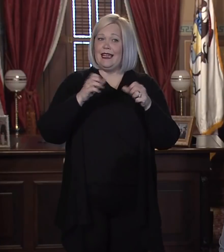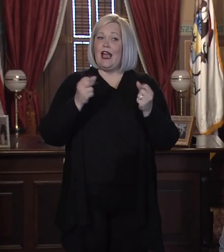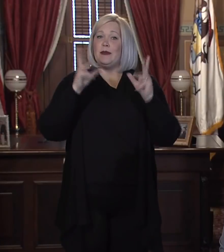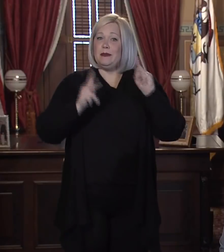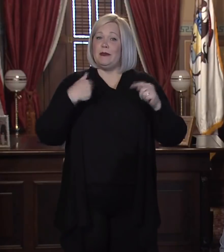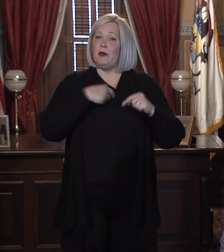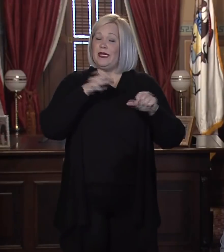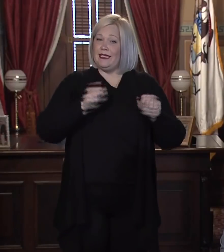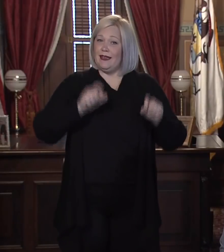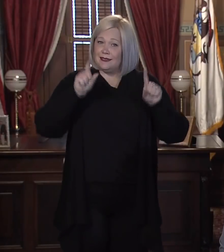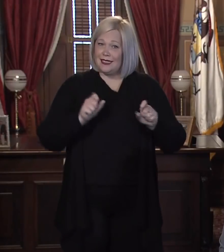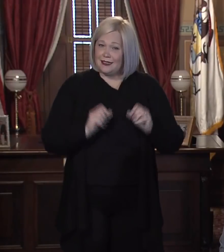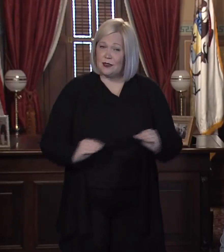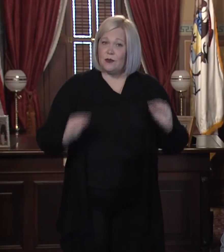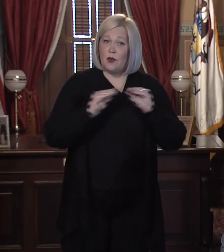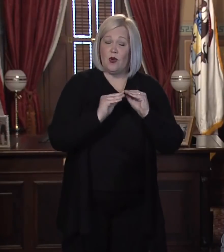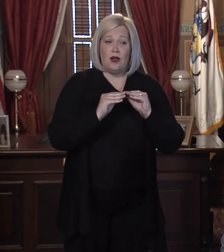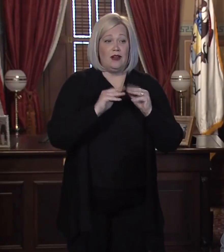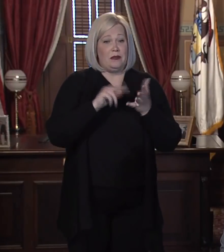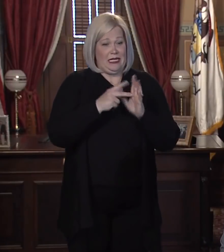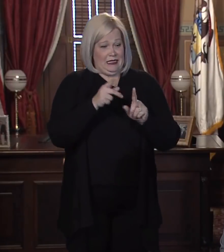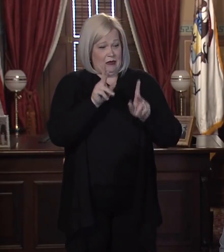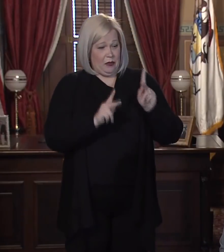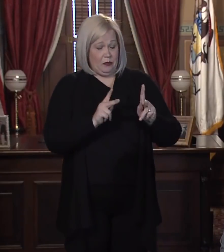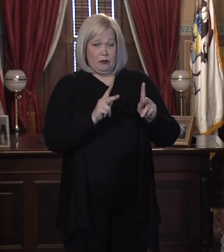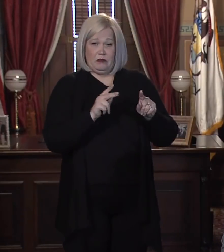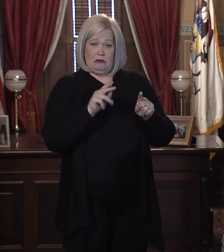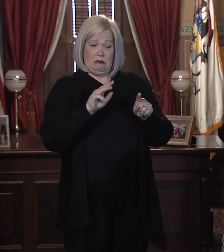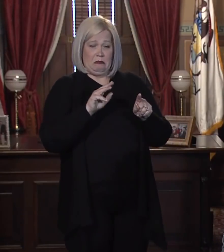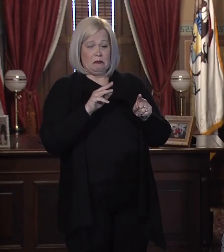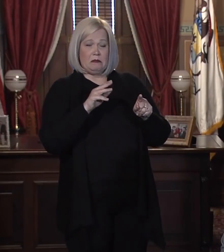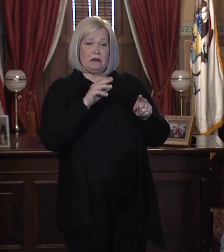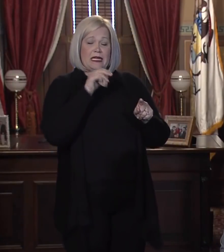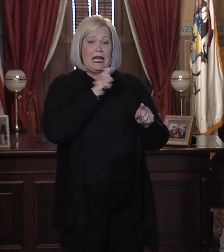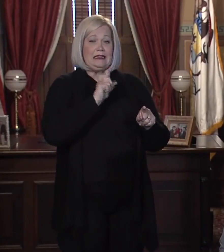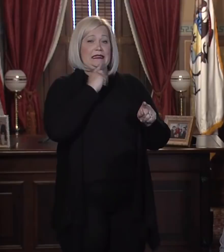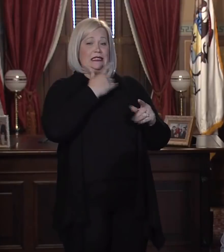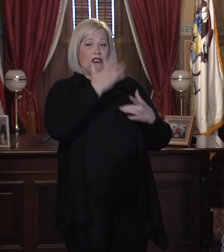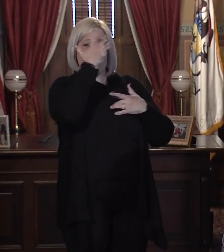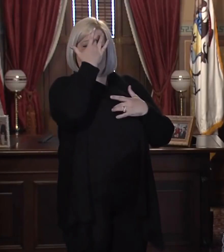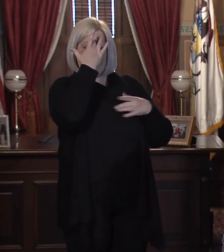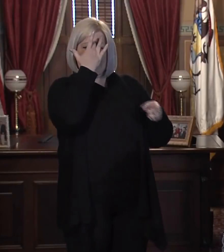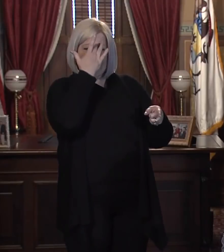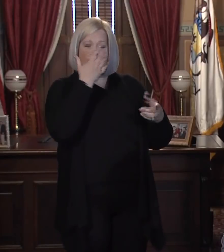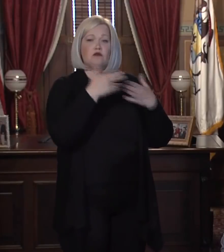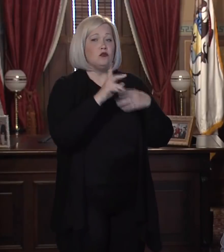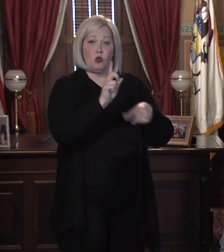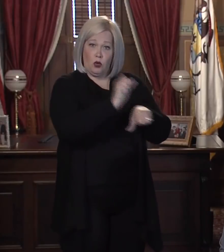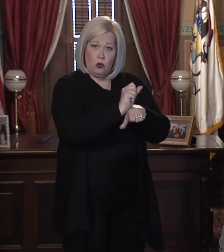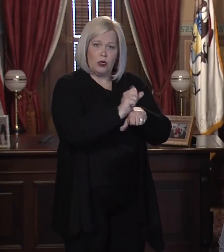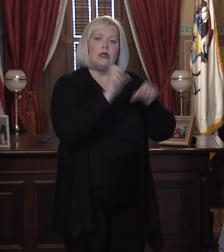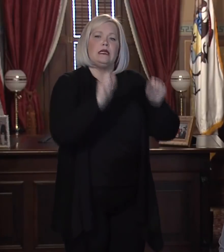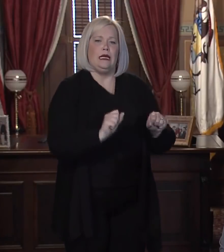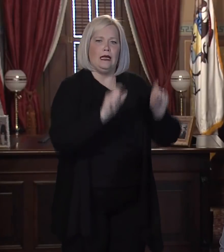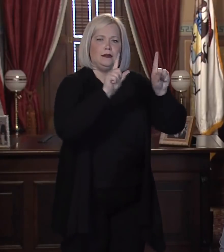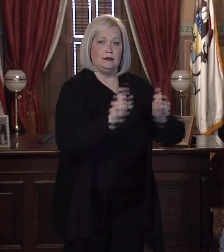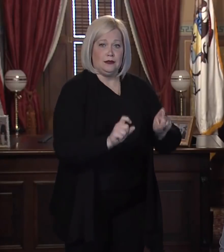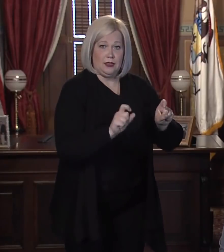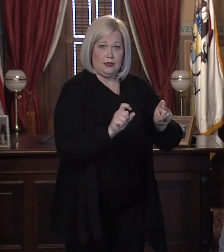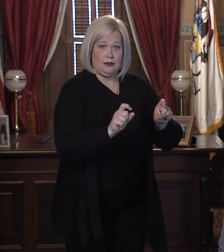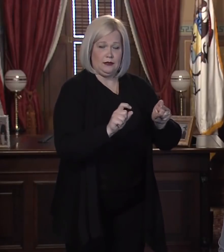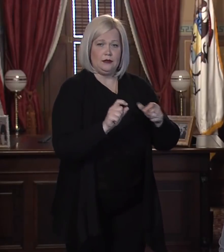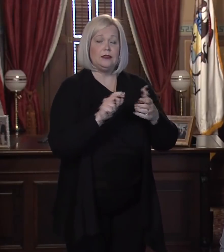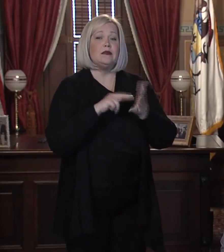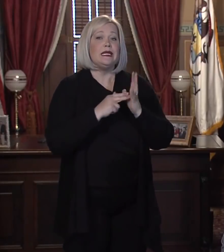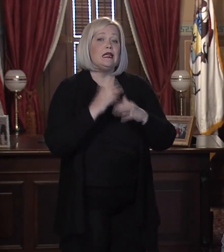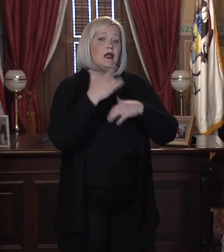more so that people with mild symptoms, regardless of where they may work, are able to get a test now. This